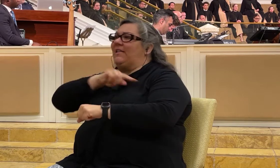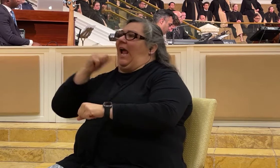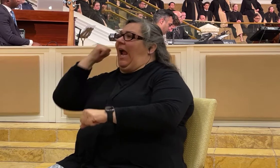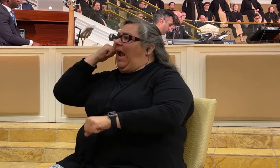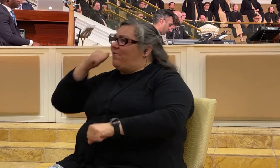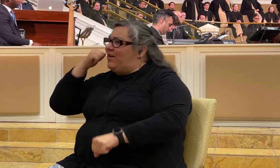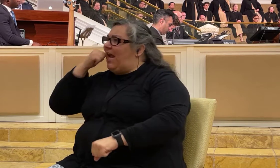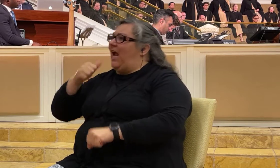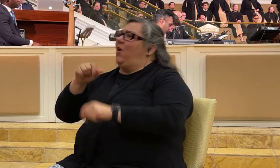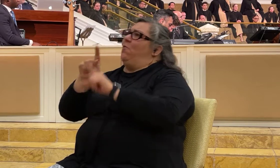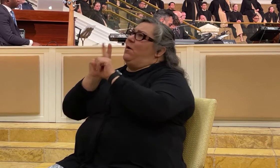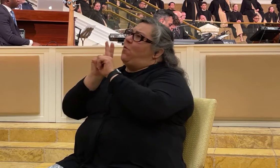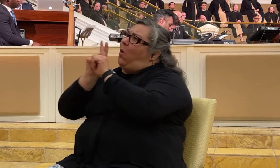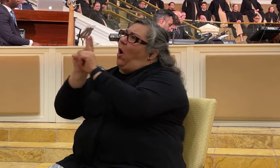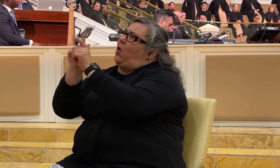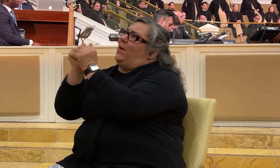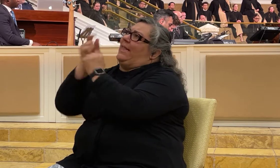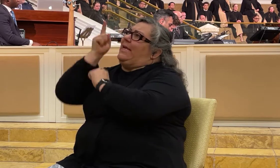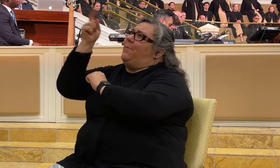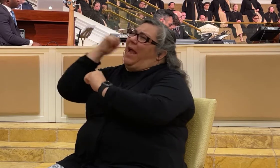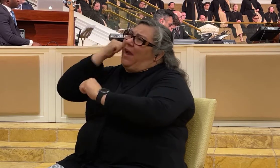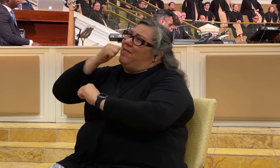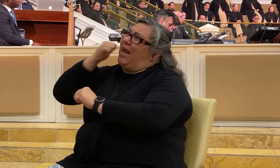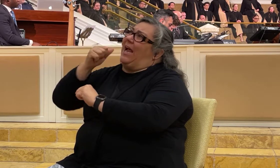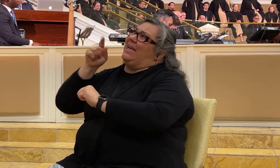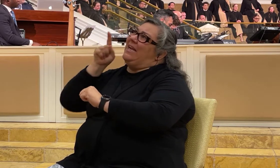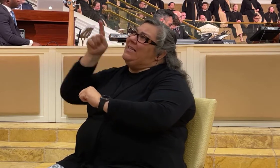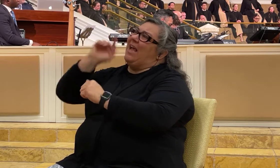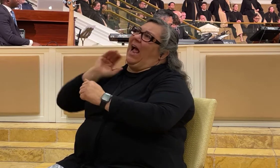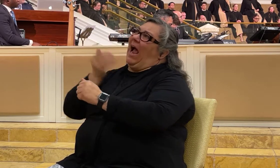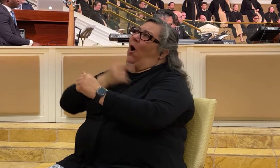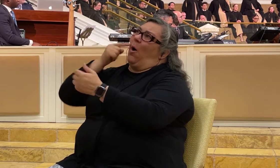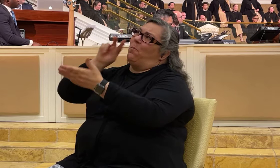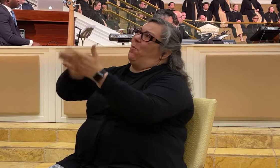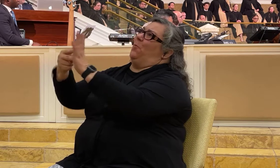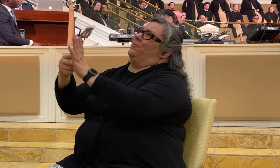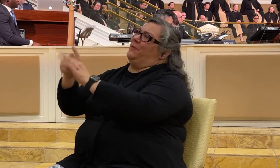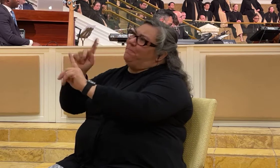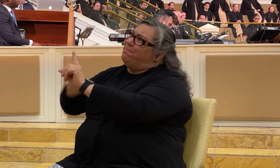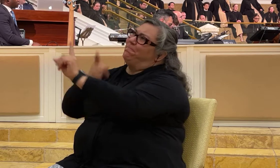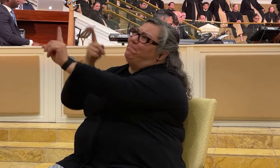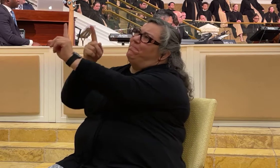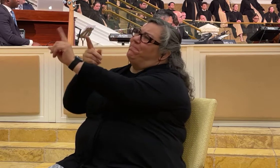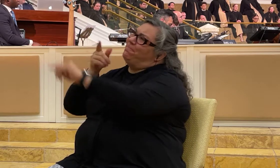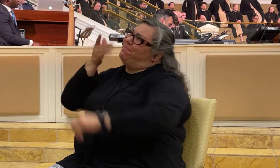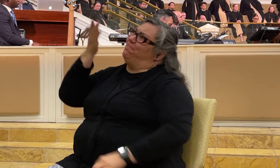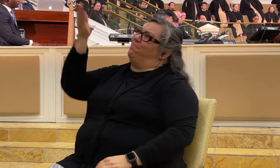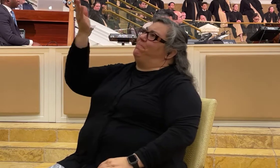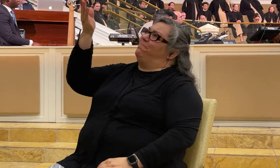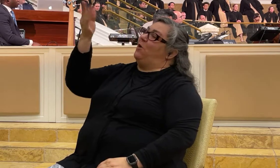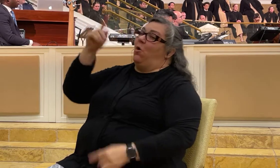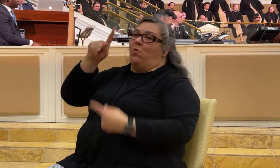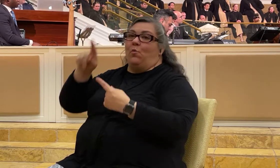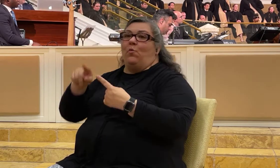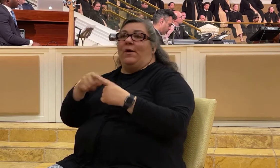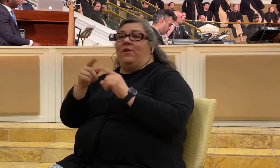we walk with Him every day, and make Him the purpose of our life. And so when we talk about all of these